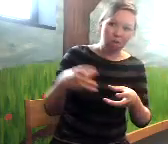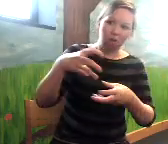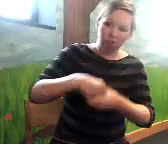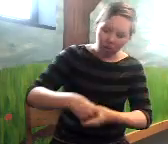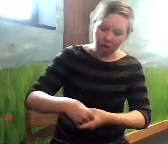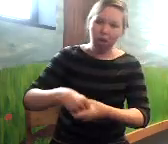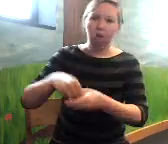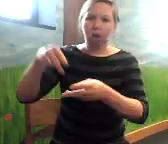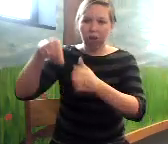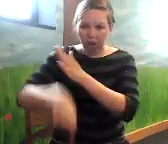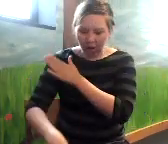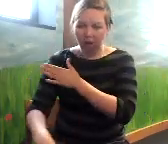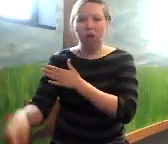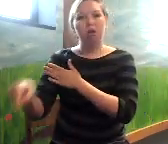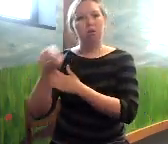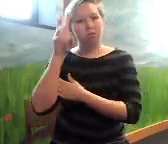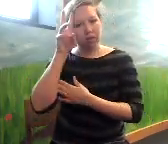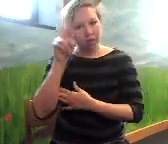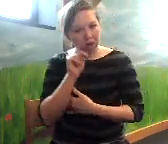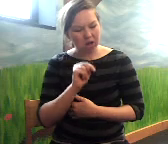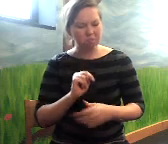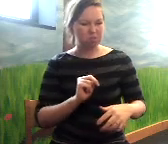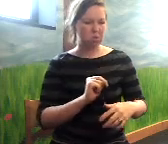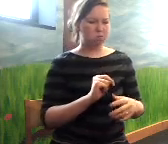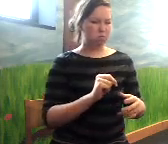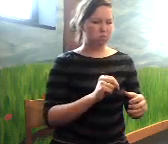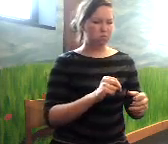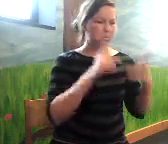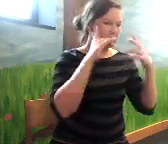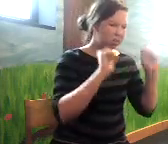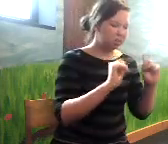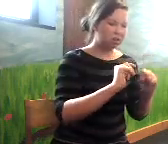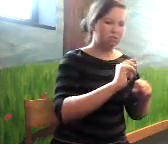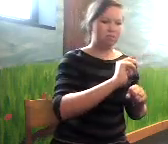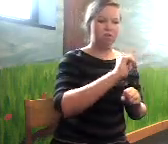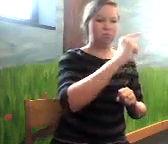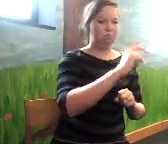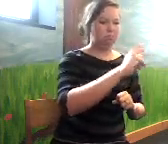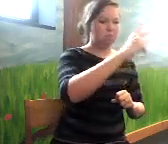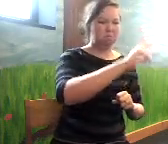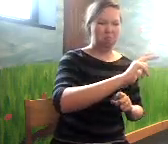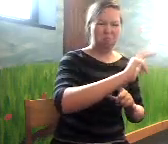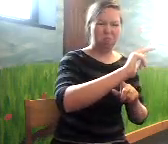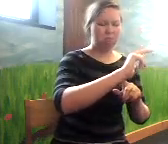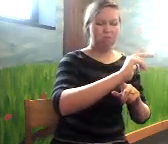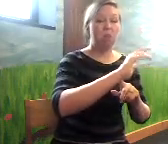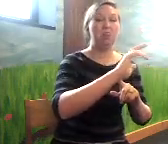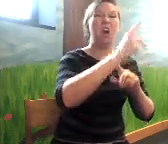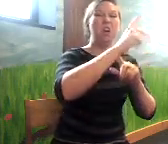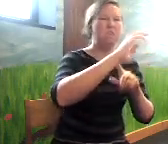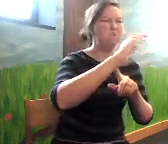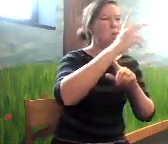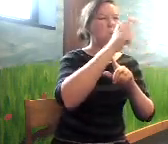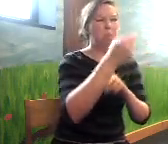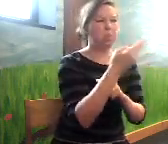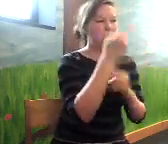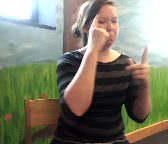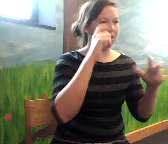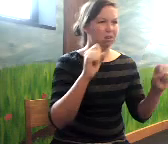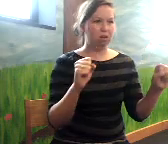they don't even remember why the first president had us involved in Vietnam in the first place. That's so far removed because of this long,